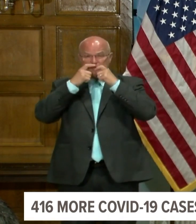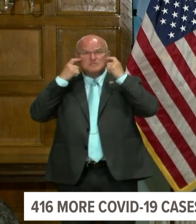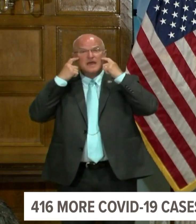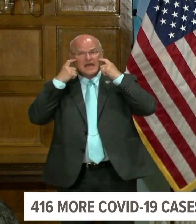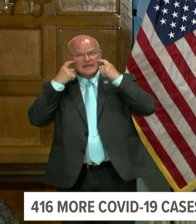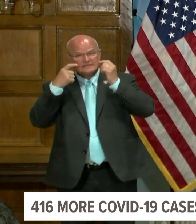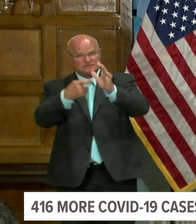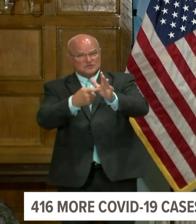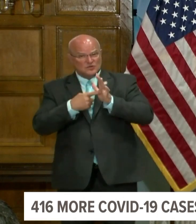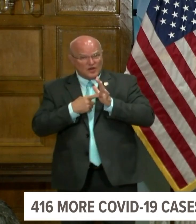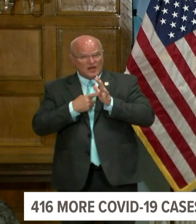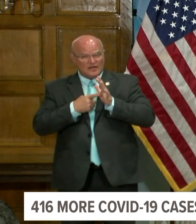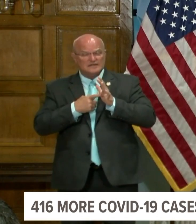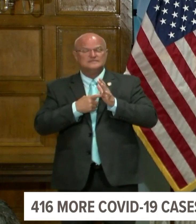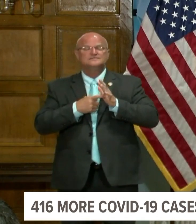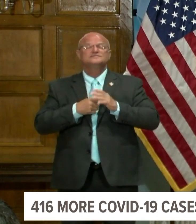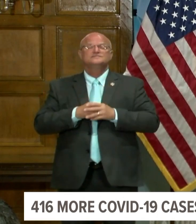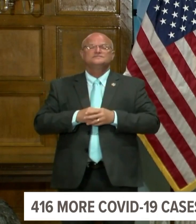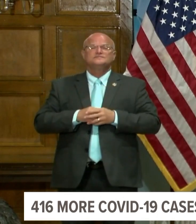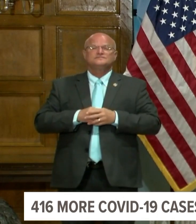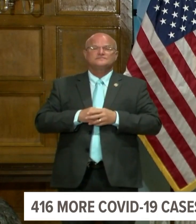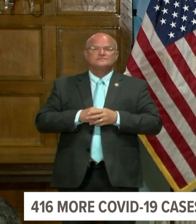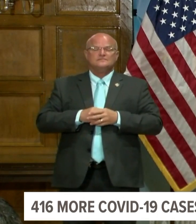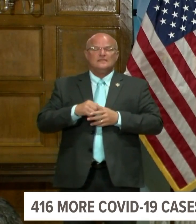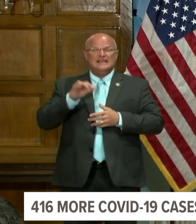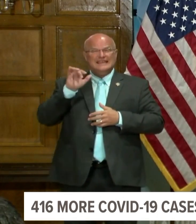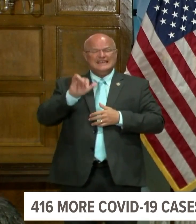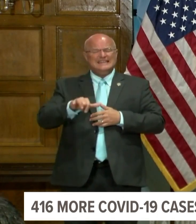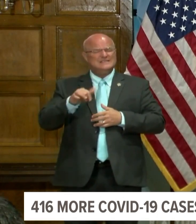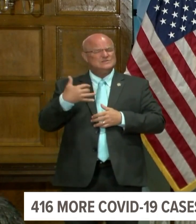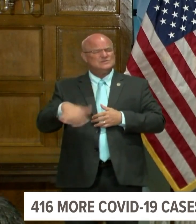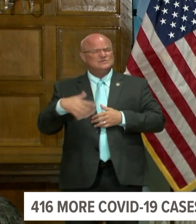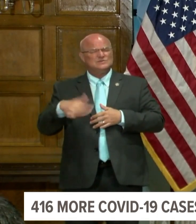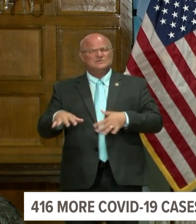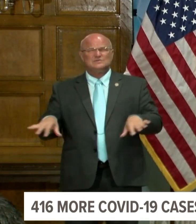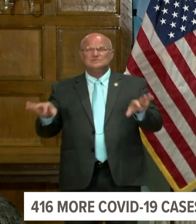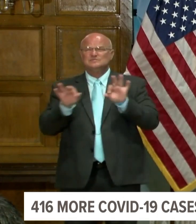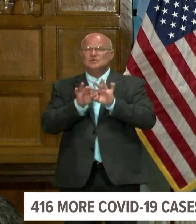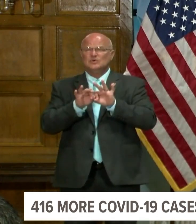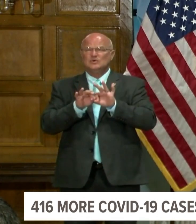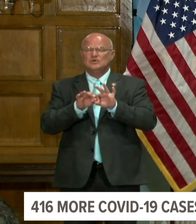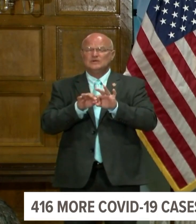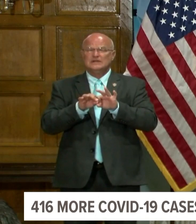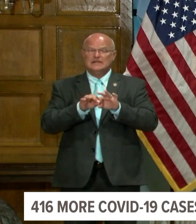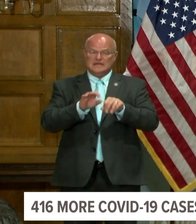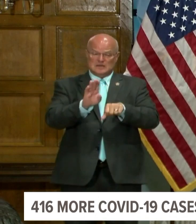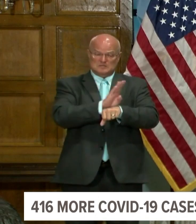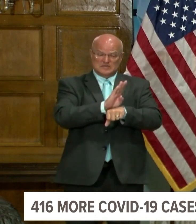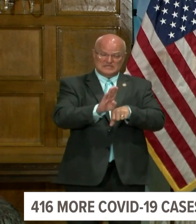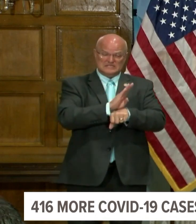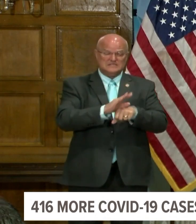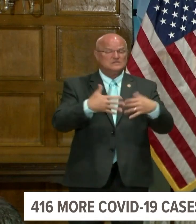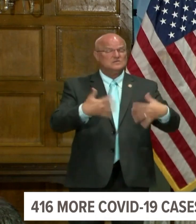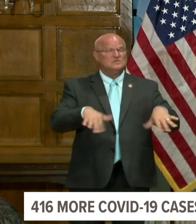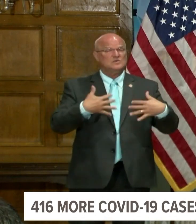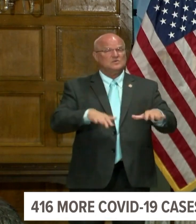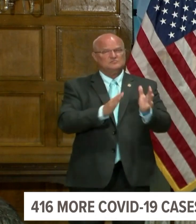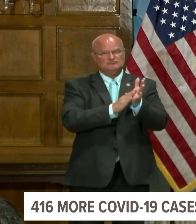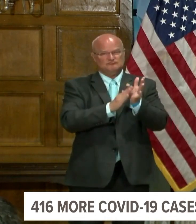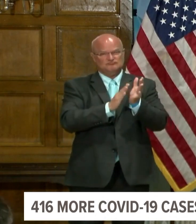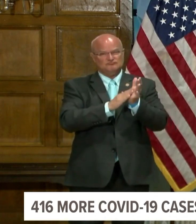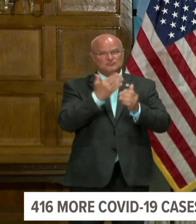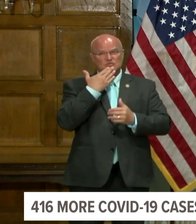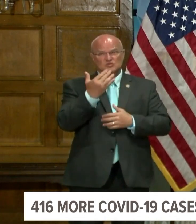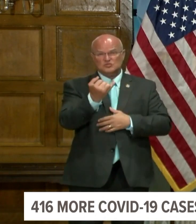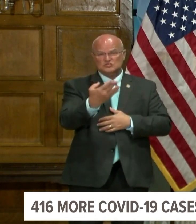wearing a mask when you're out in public. And that's very, very important for us. I want to applaud the businesses. They need to comply with this